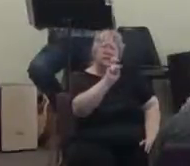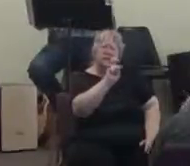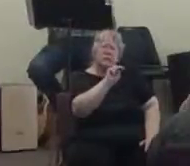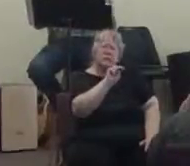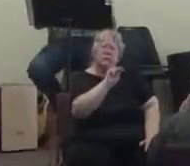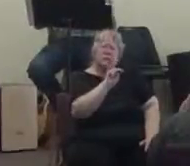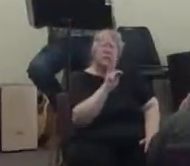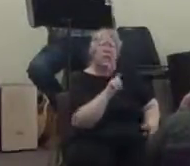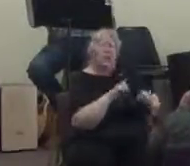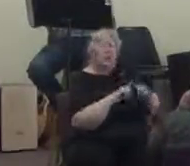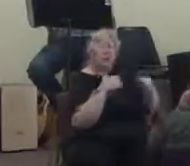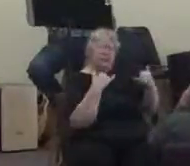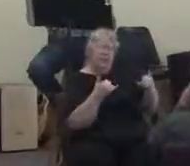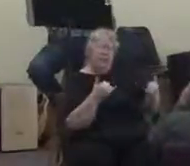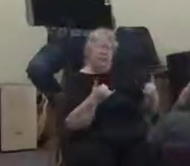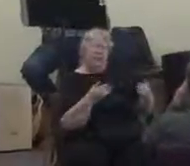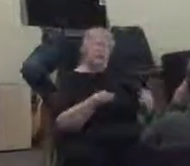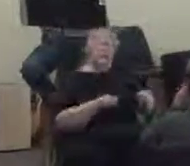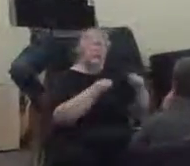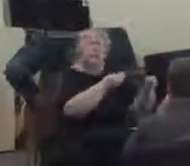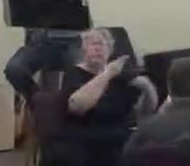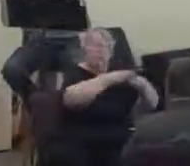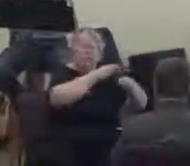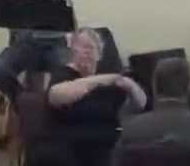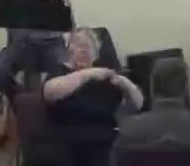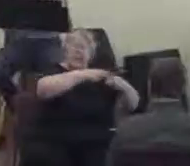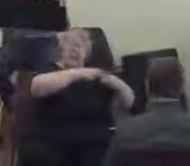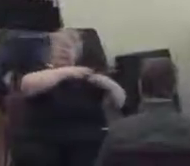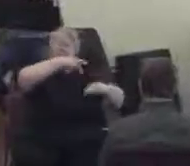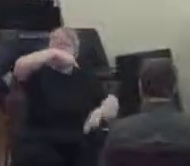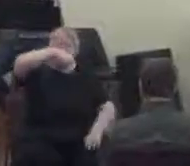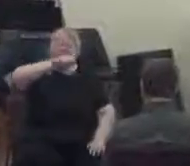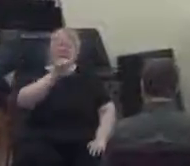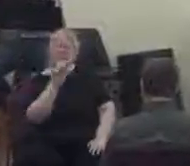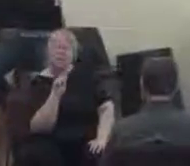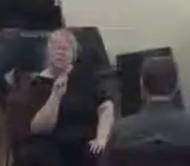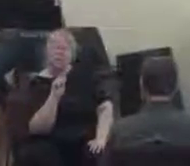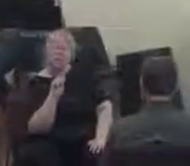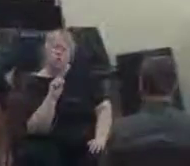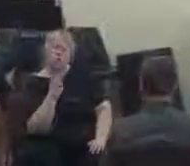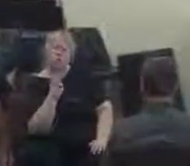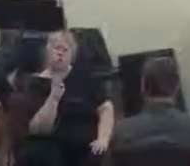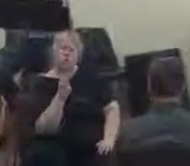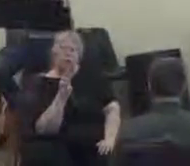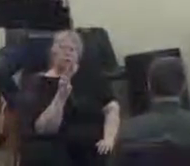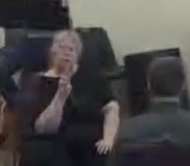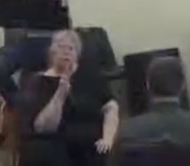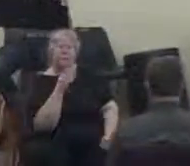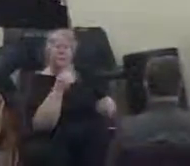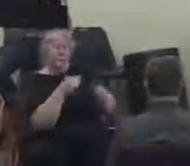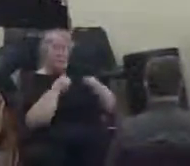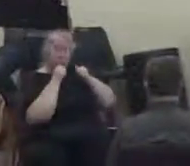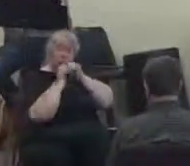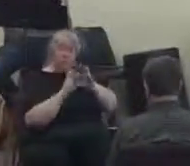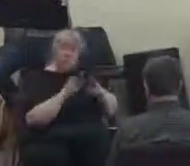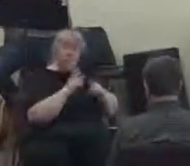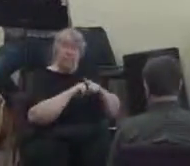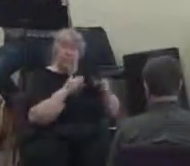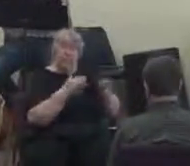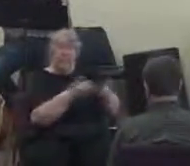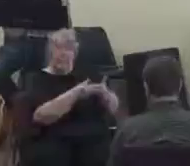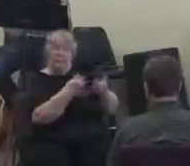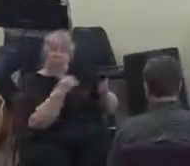command. He's going to give him a blessing in a second. And he gives him a new name before he does it. He